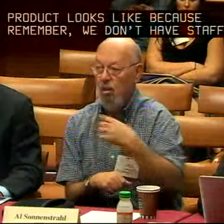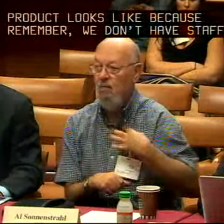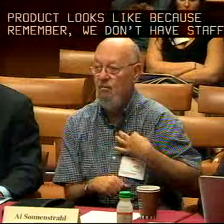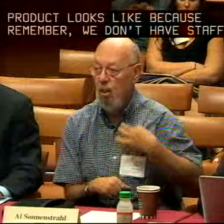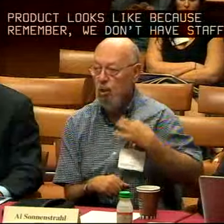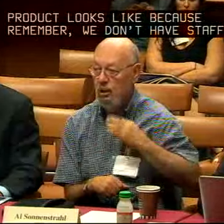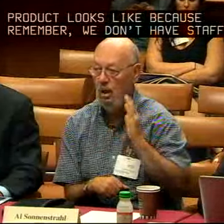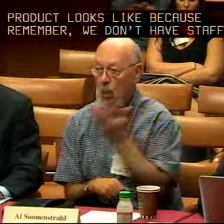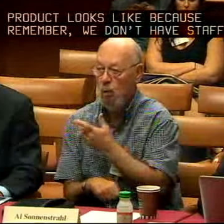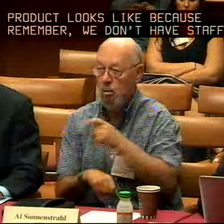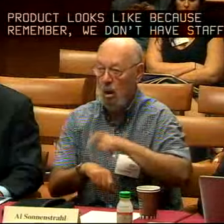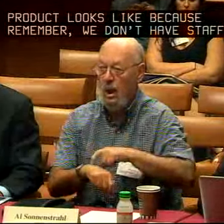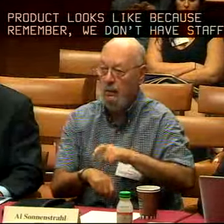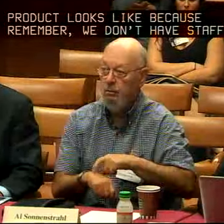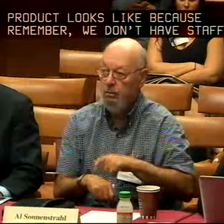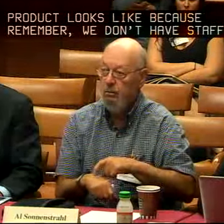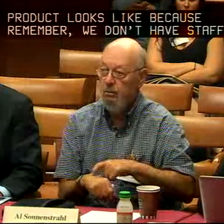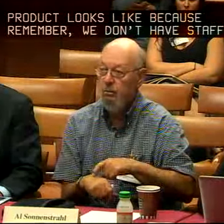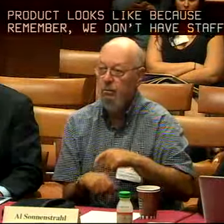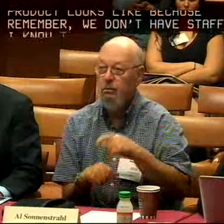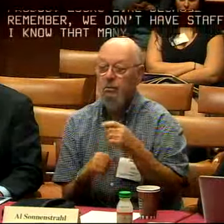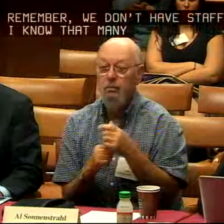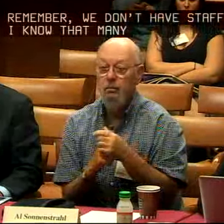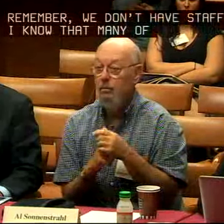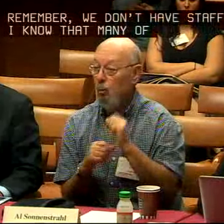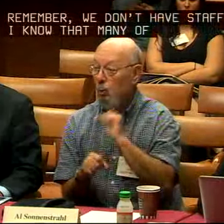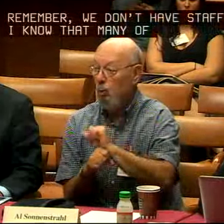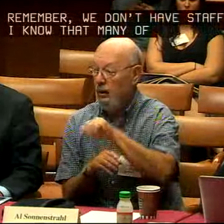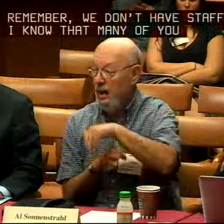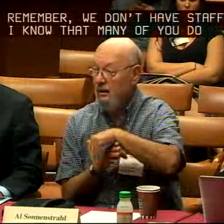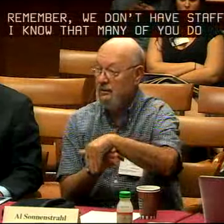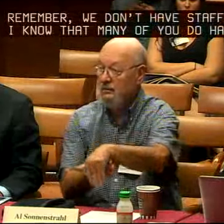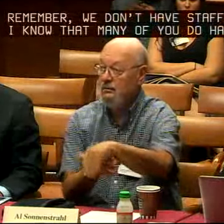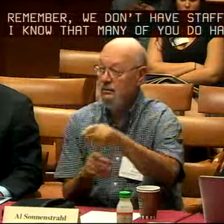Most of us consumer group are volunteer folks who are volunteering our time to be here